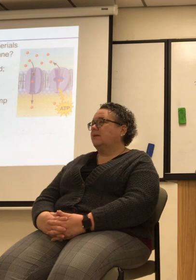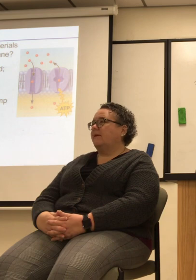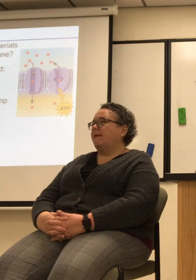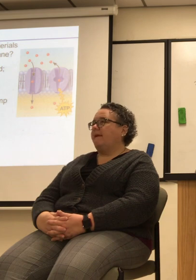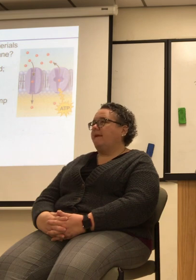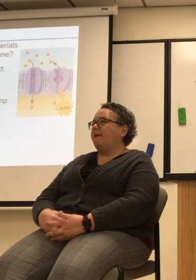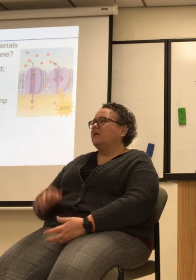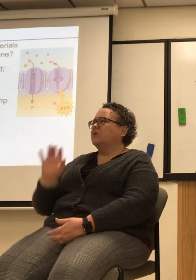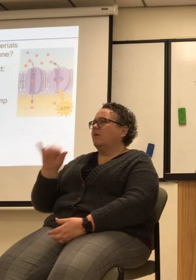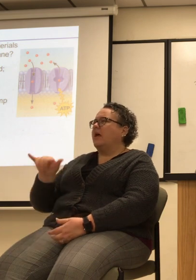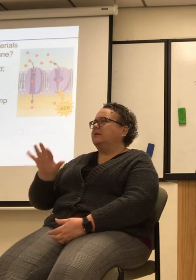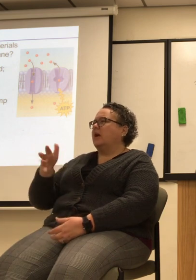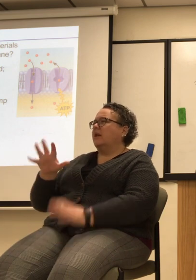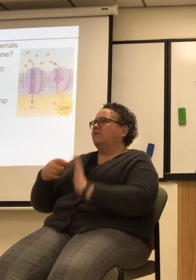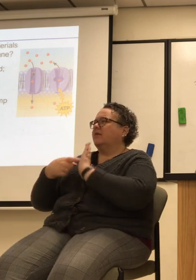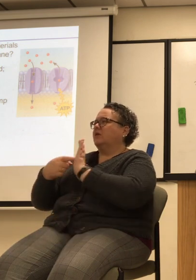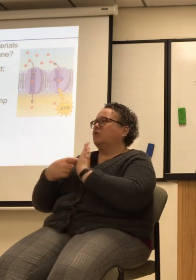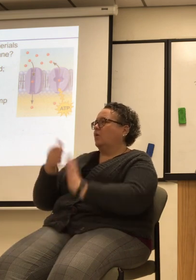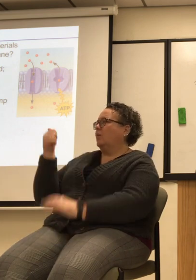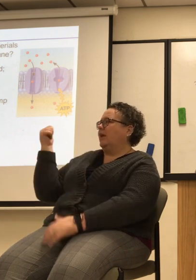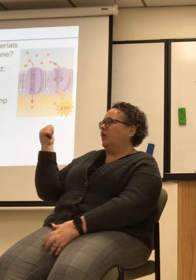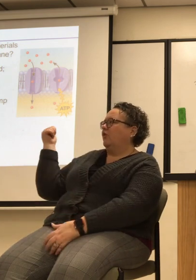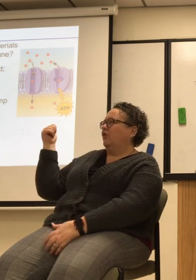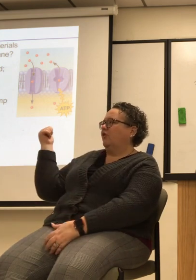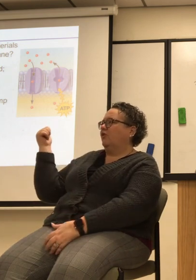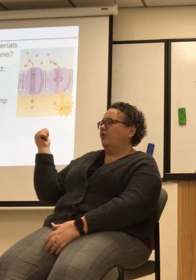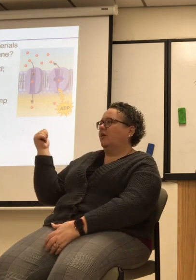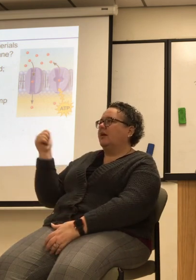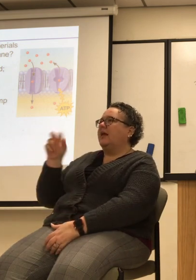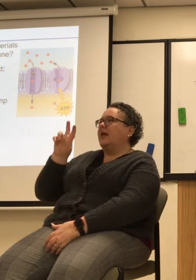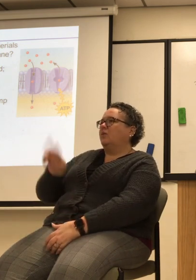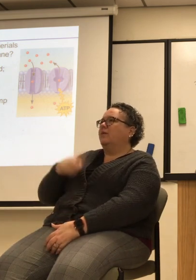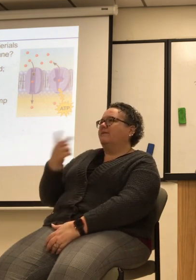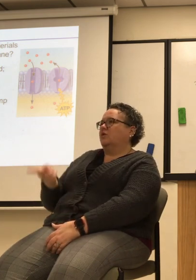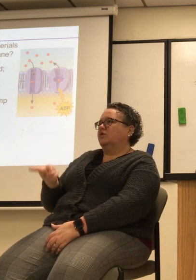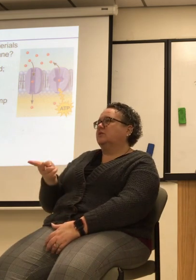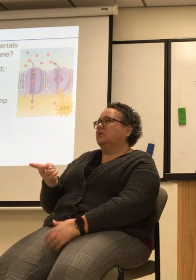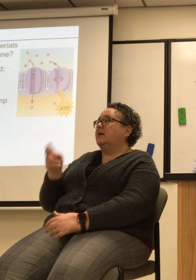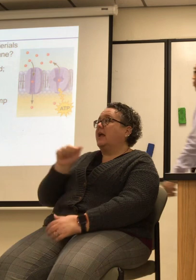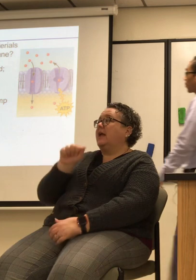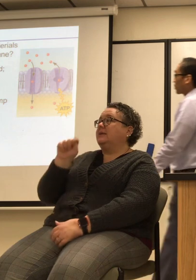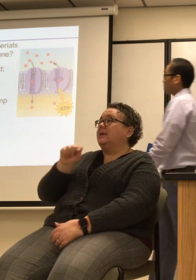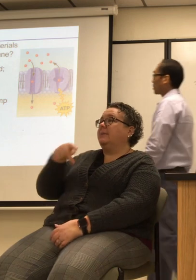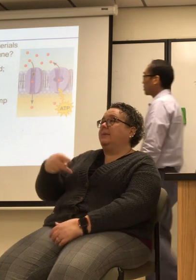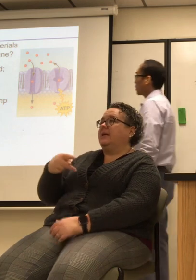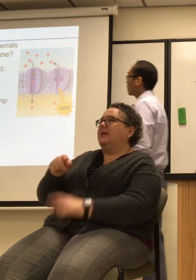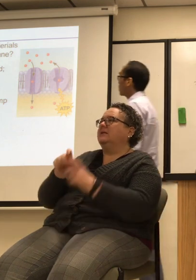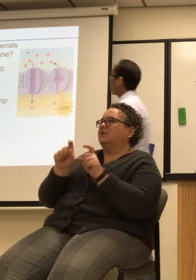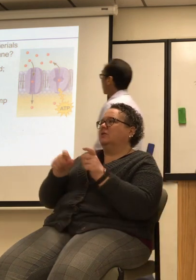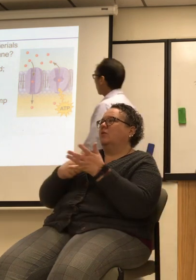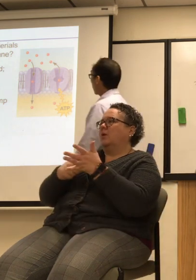So that's kind of what they show you here in reverse. The ATP is needed to transport